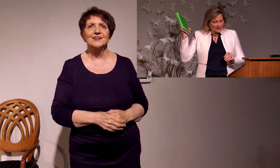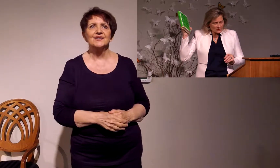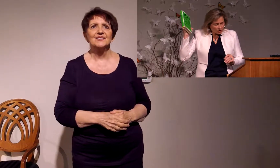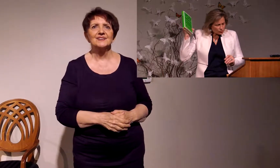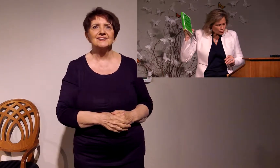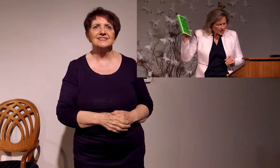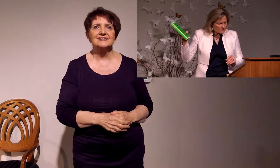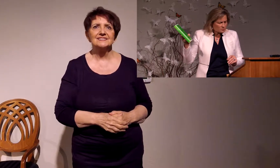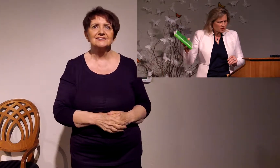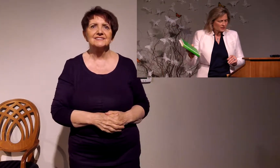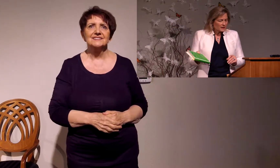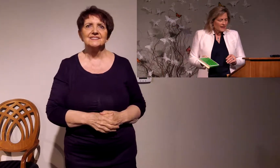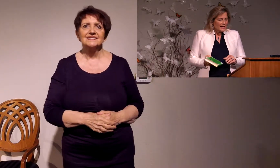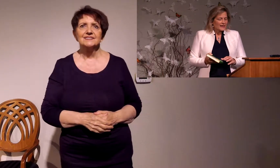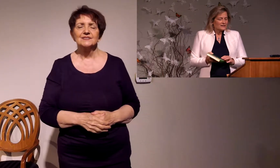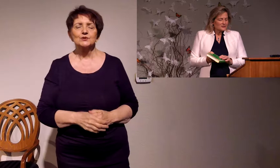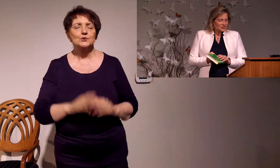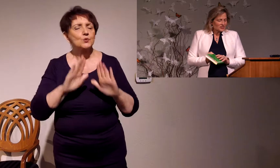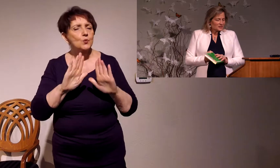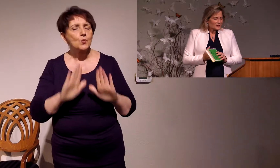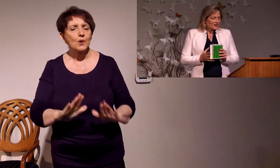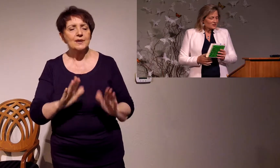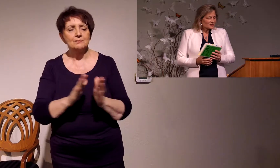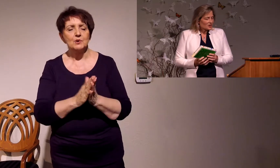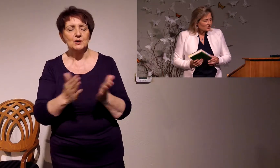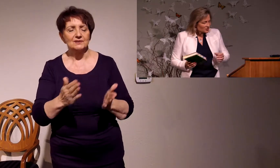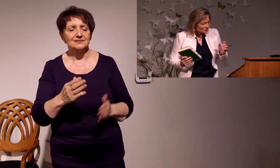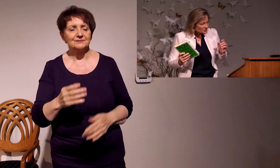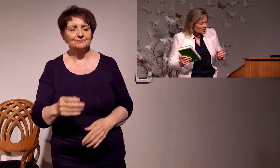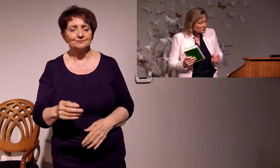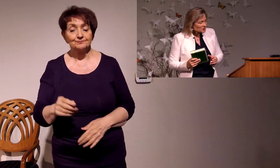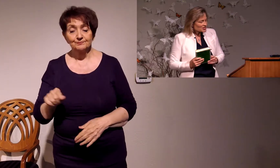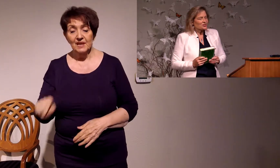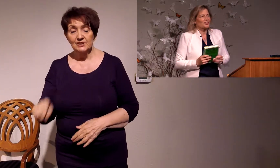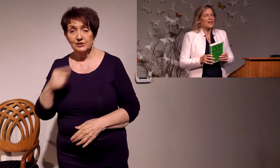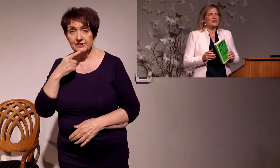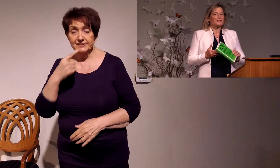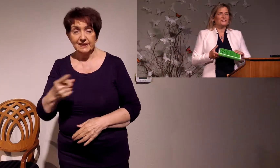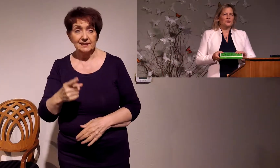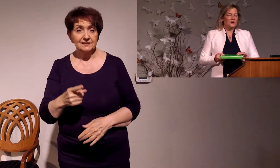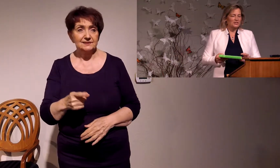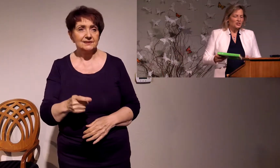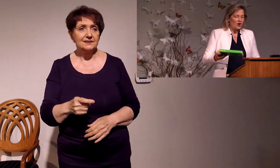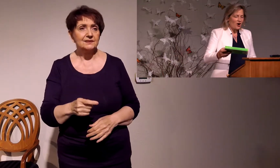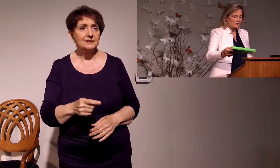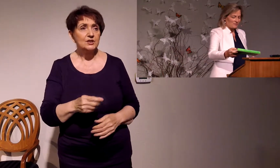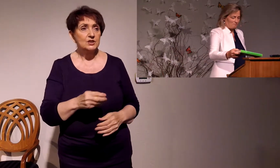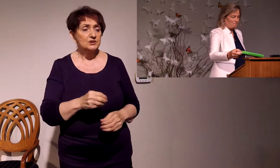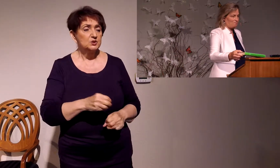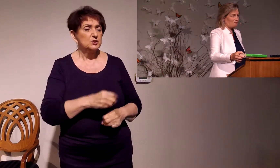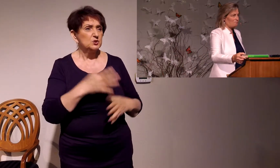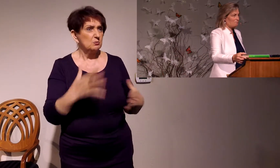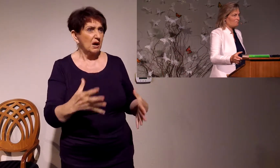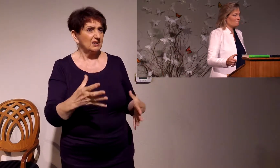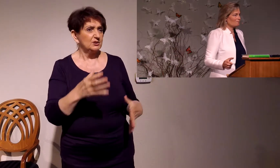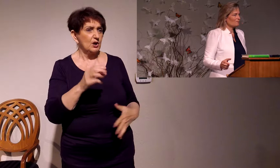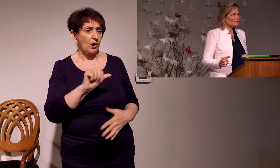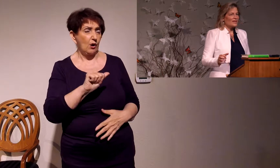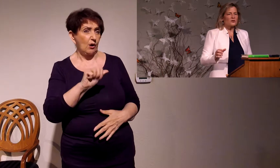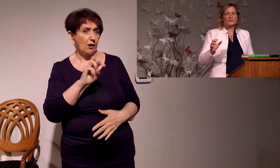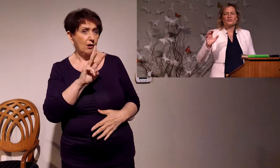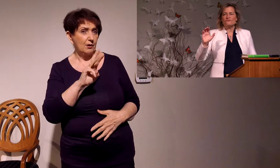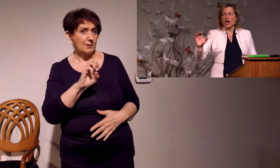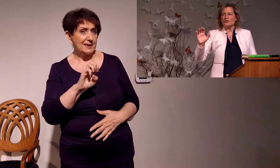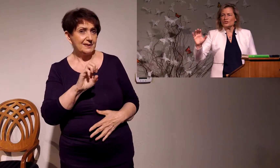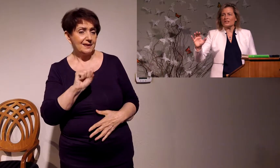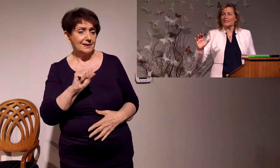It's a great book. And she says, there is no such thing as too much awesome.